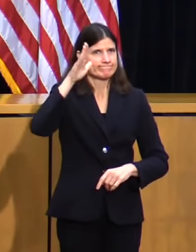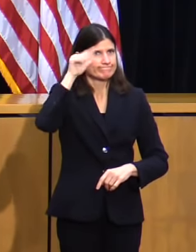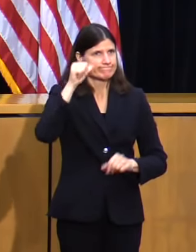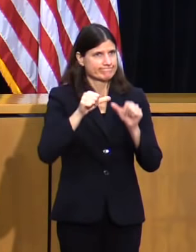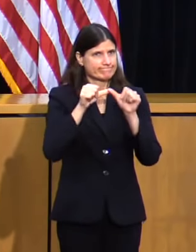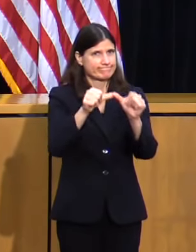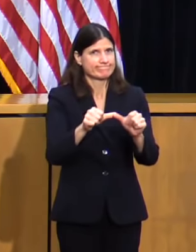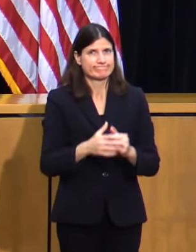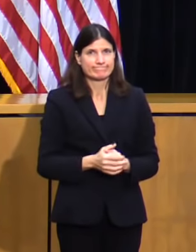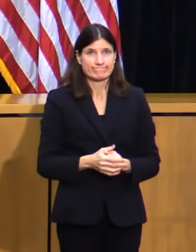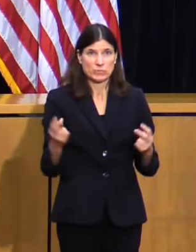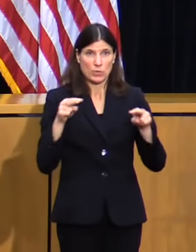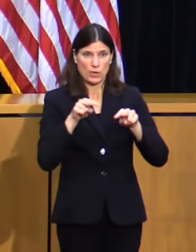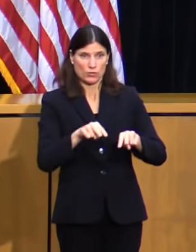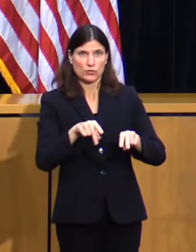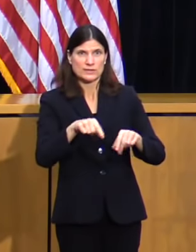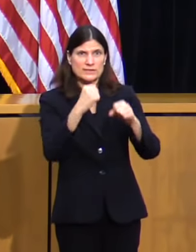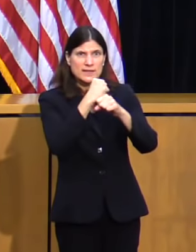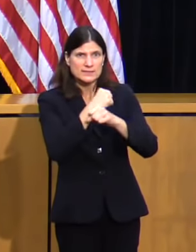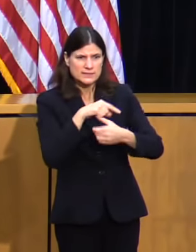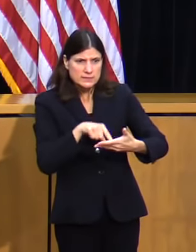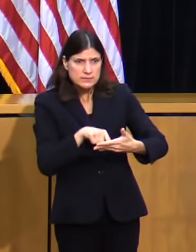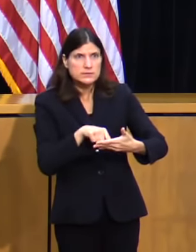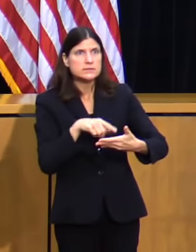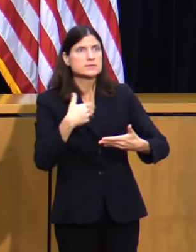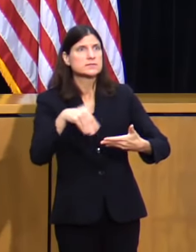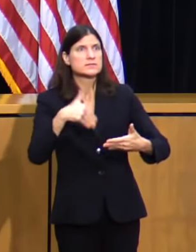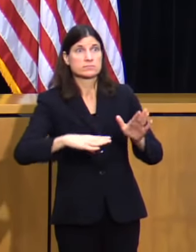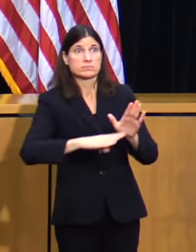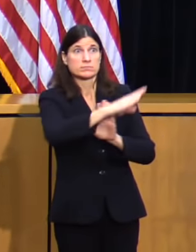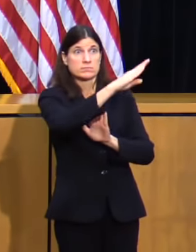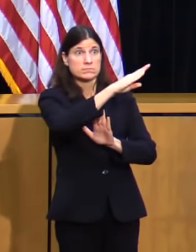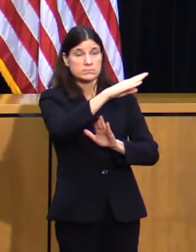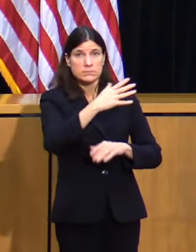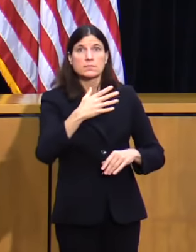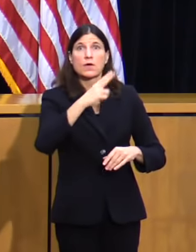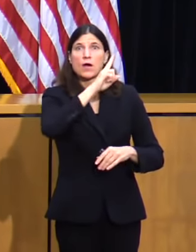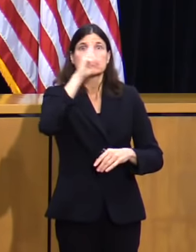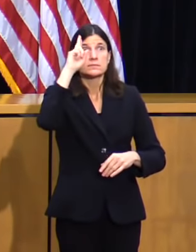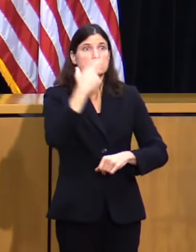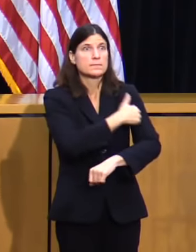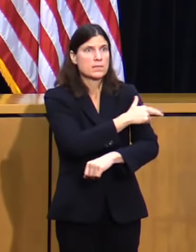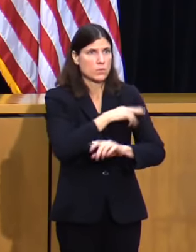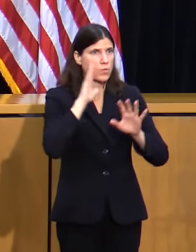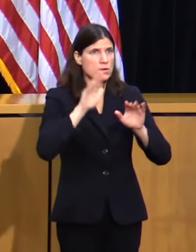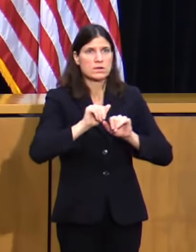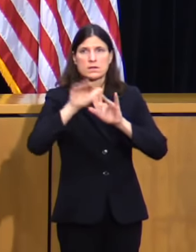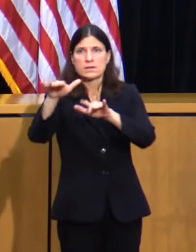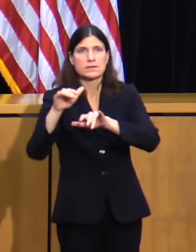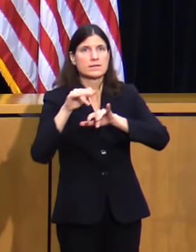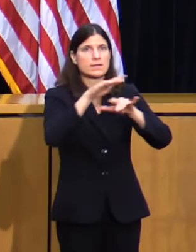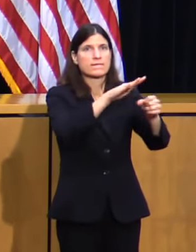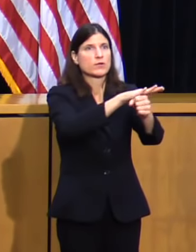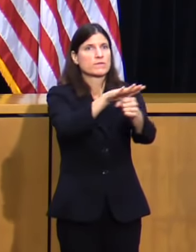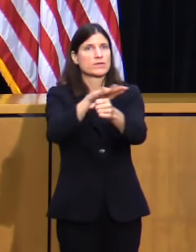Now, because so many people in Massachusetts continue to wear masks in public places and when they go